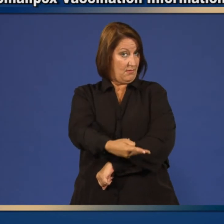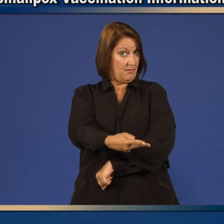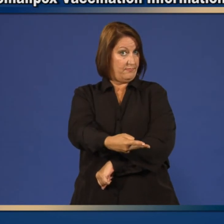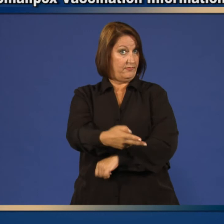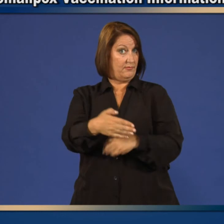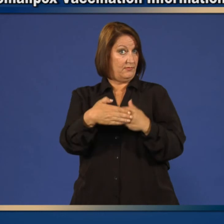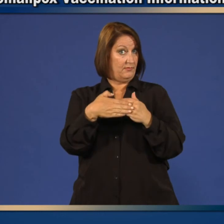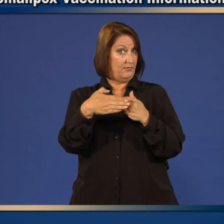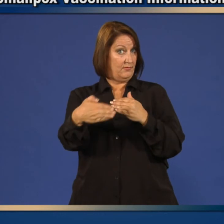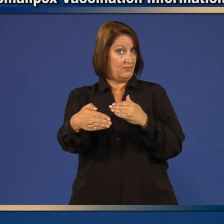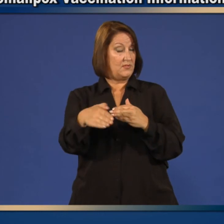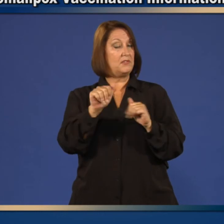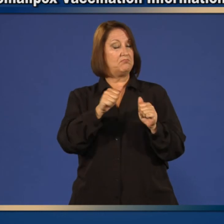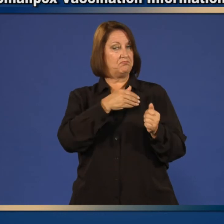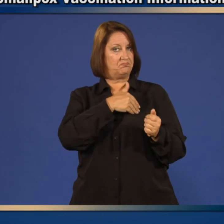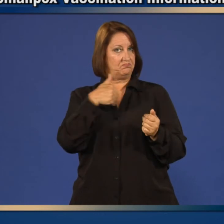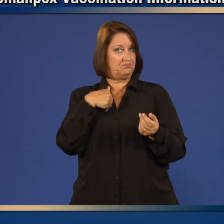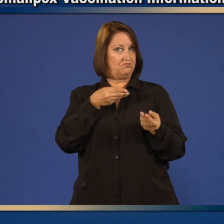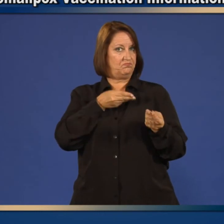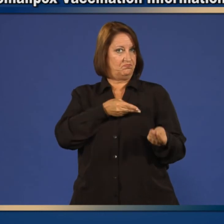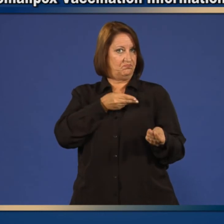from the vaccination site.